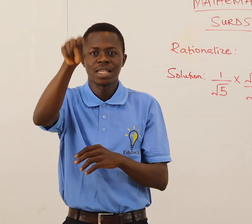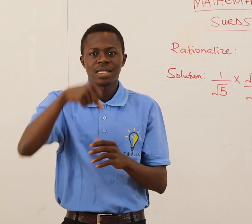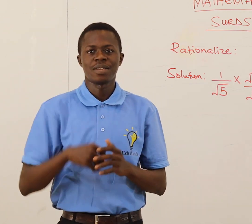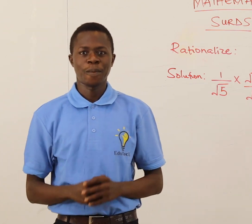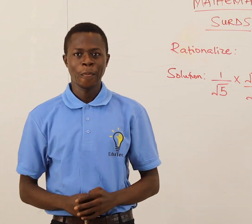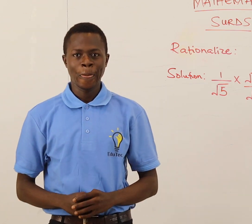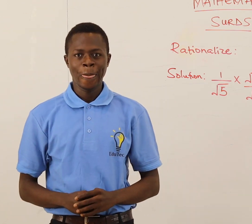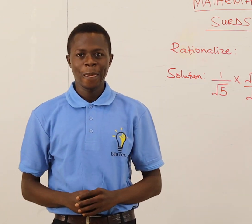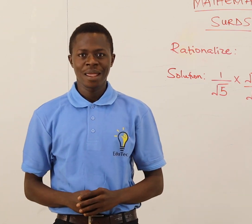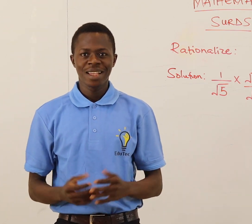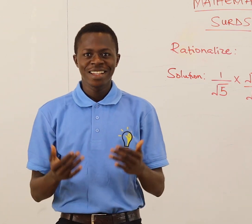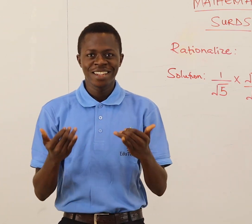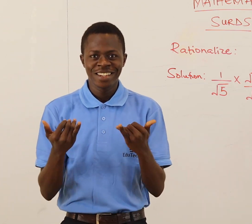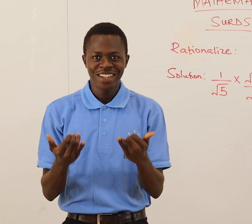multiplied by the denominator.